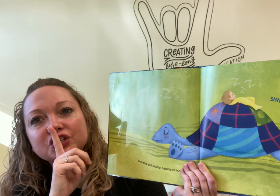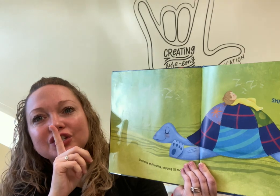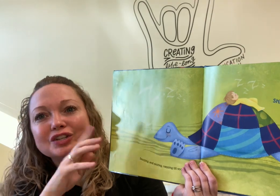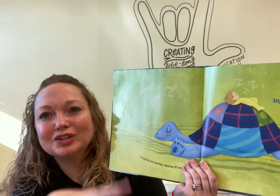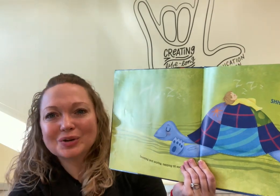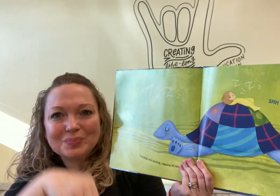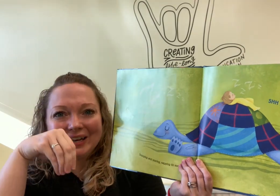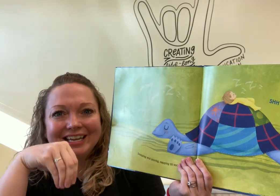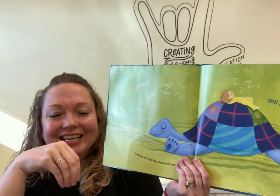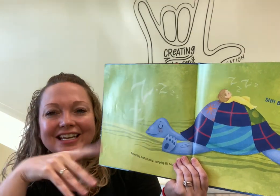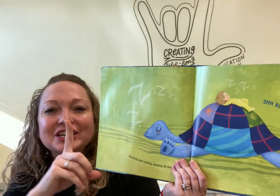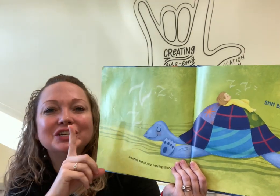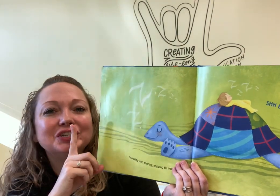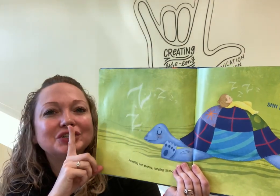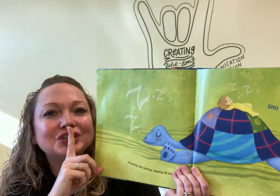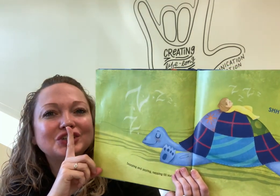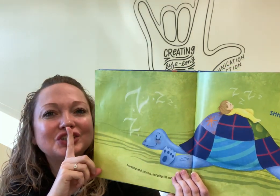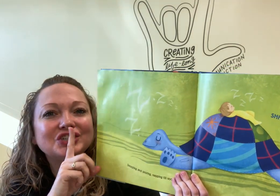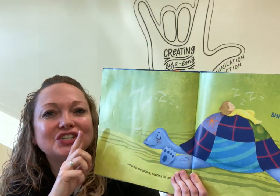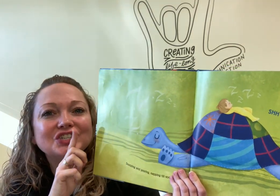Shh, Blinky, shh.